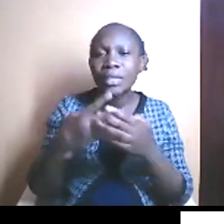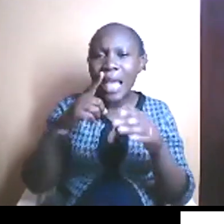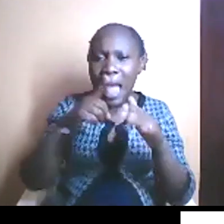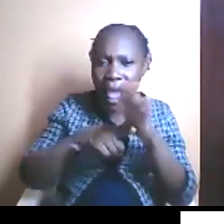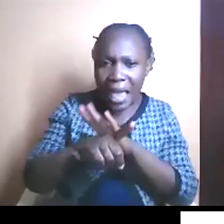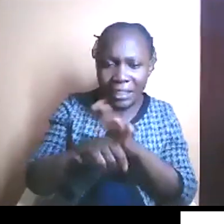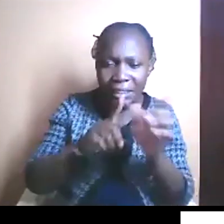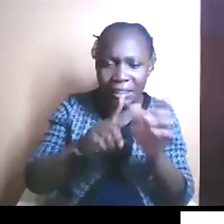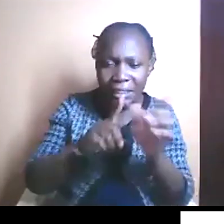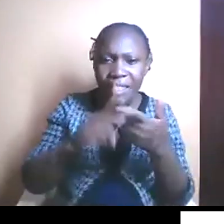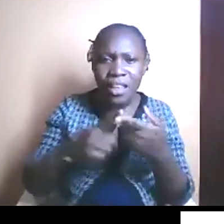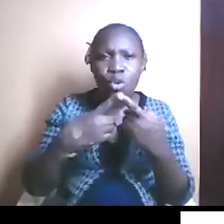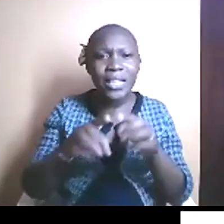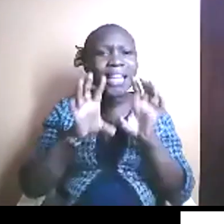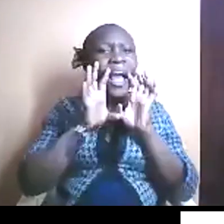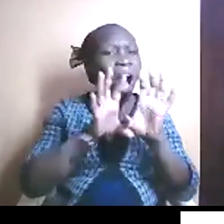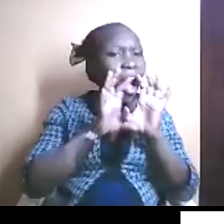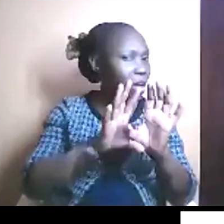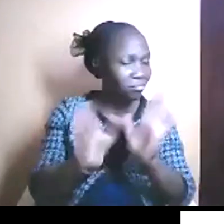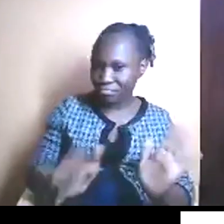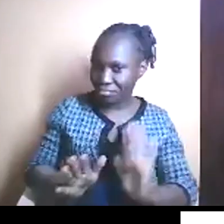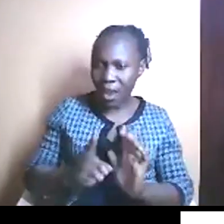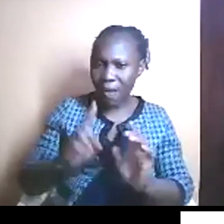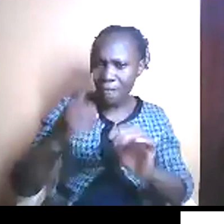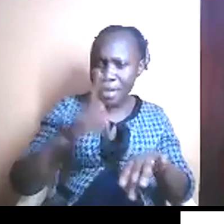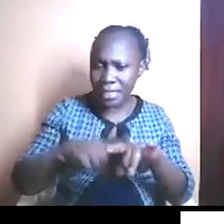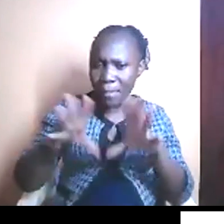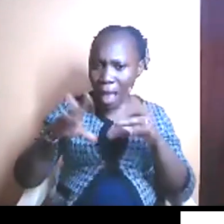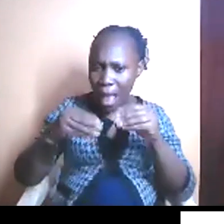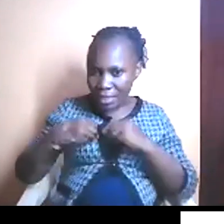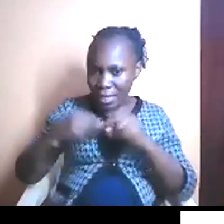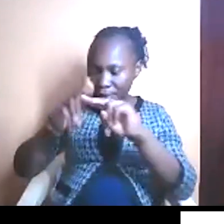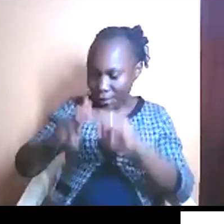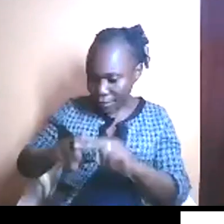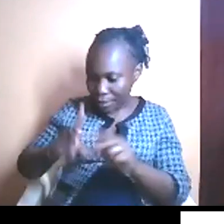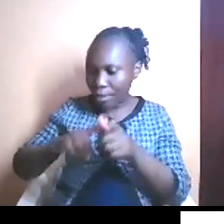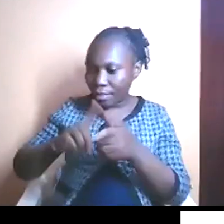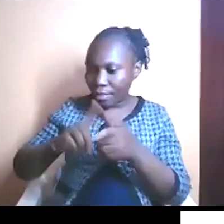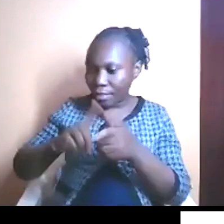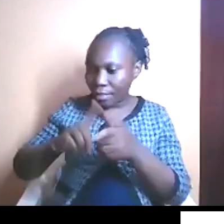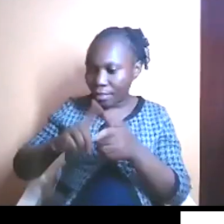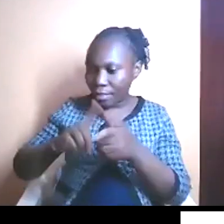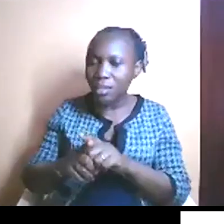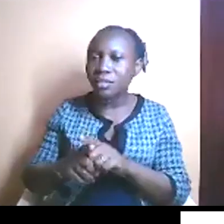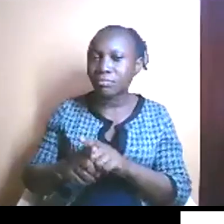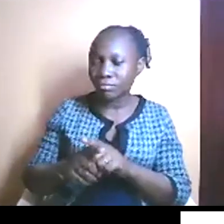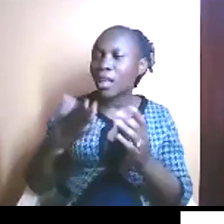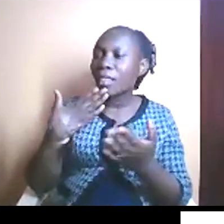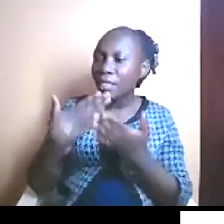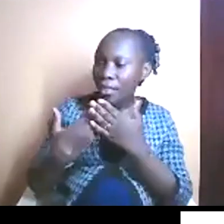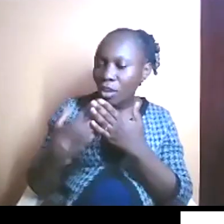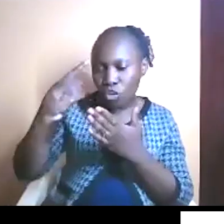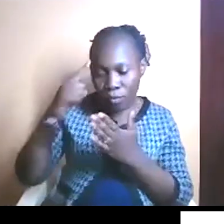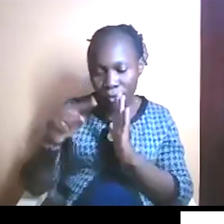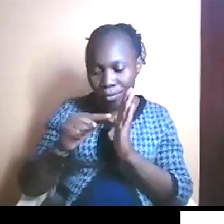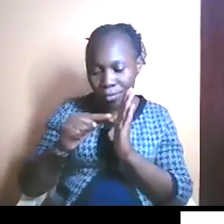usually do, they pull their defenses up. So you want to avoid that by really beginning with fostering